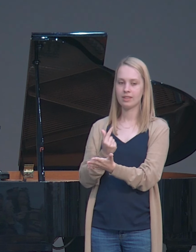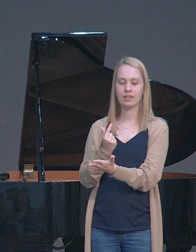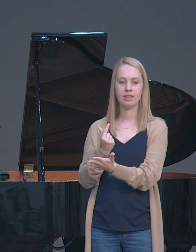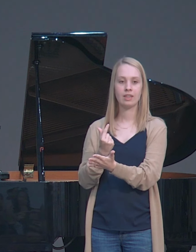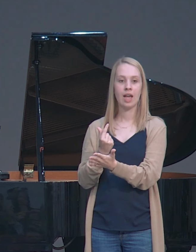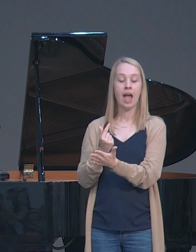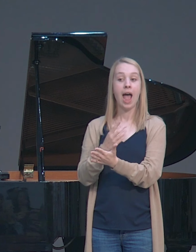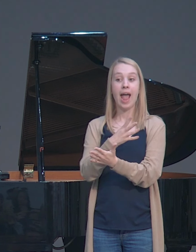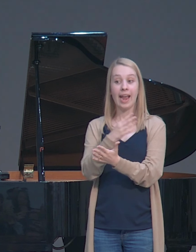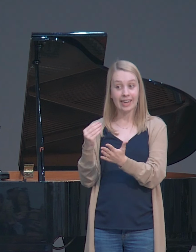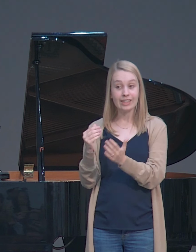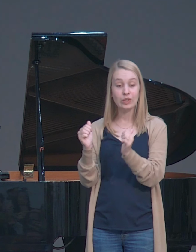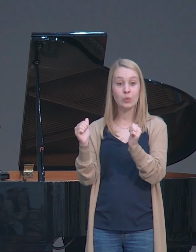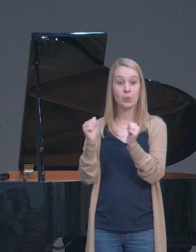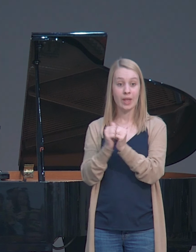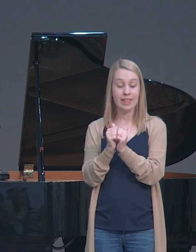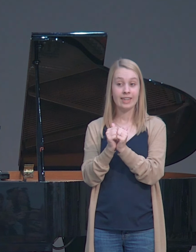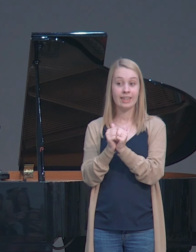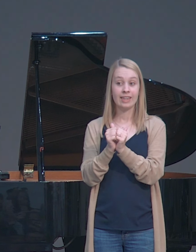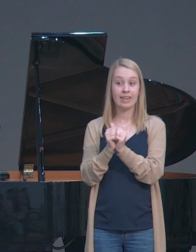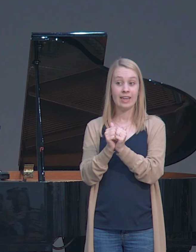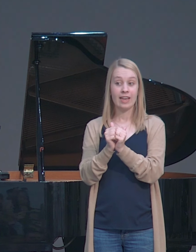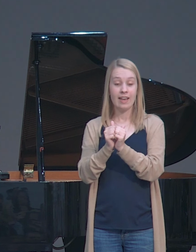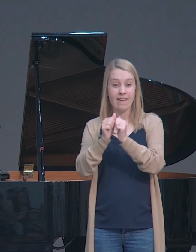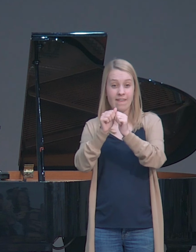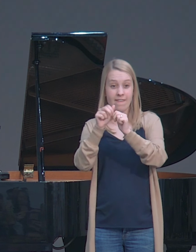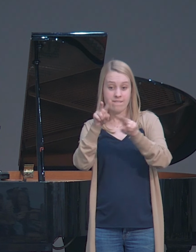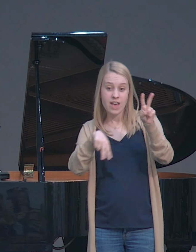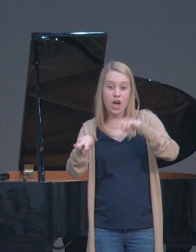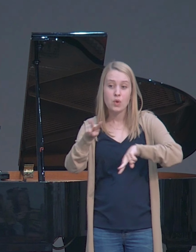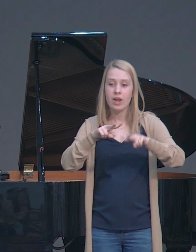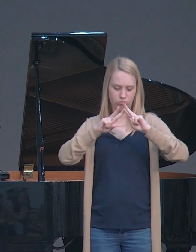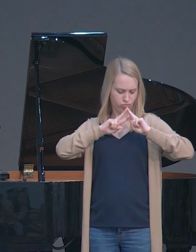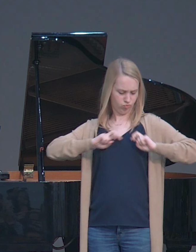and with evaluating our own hearts